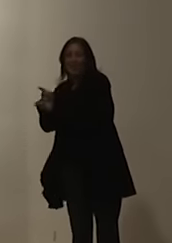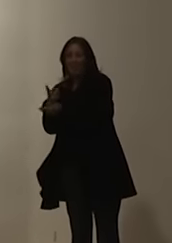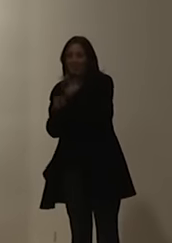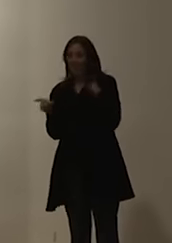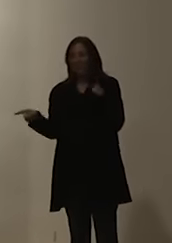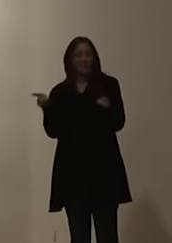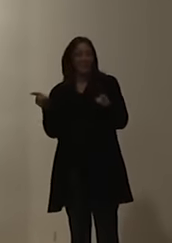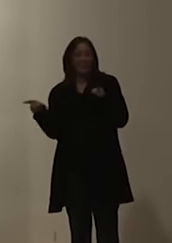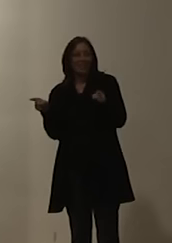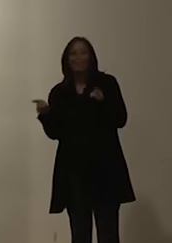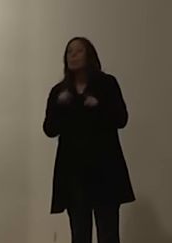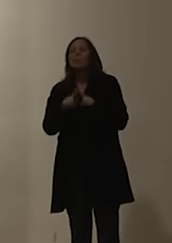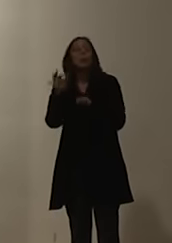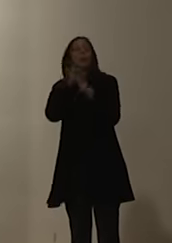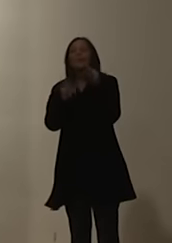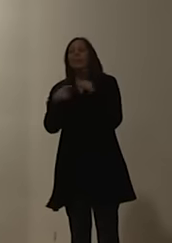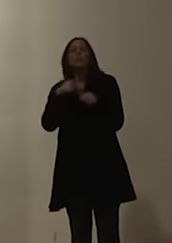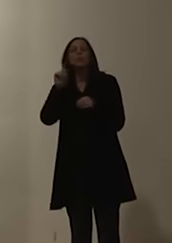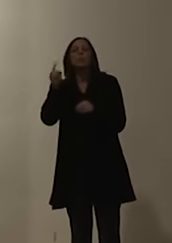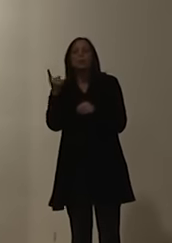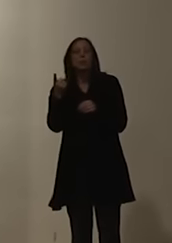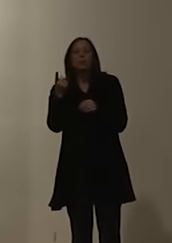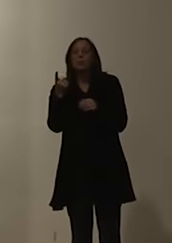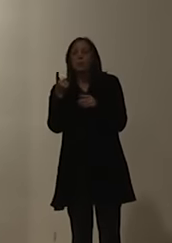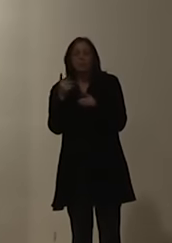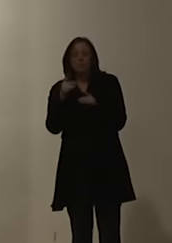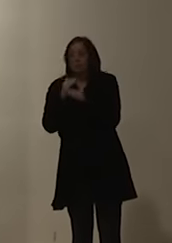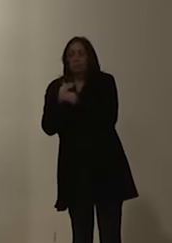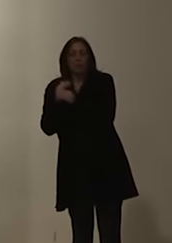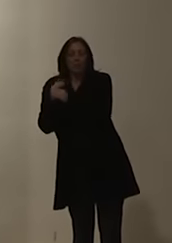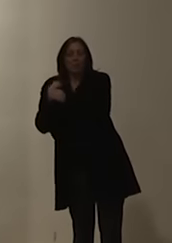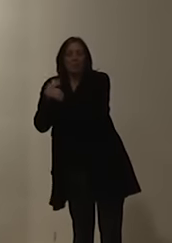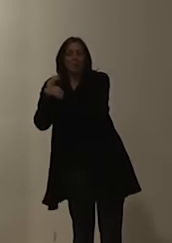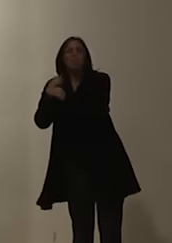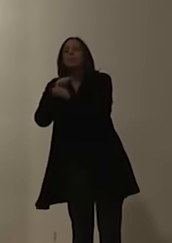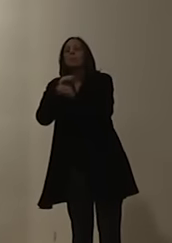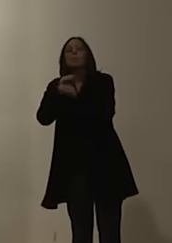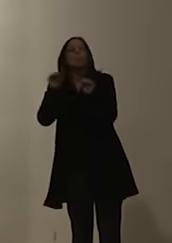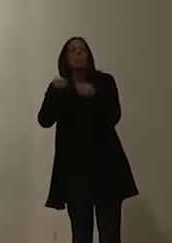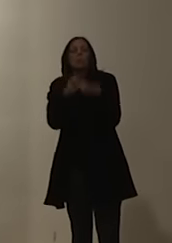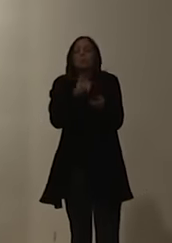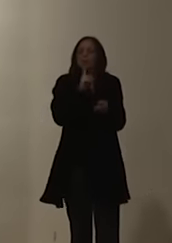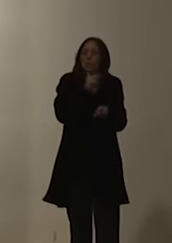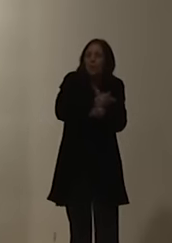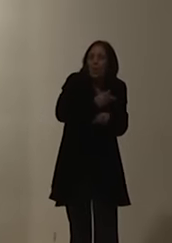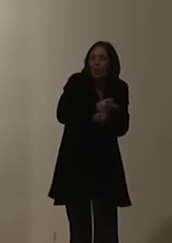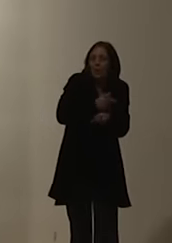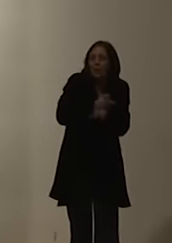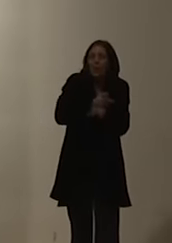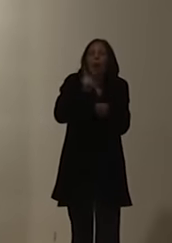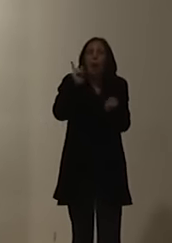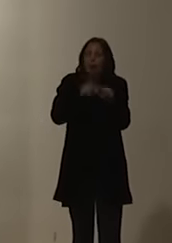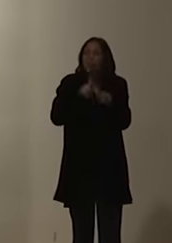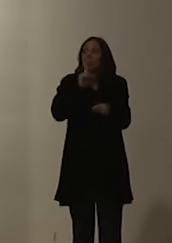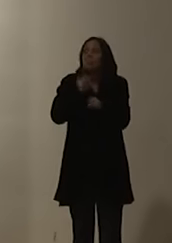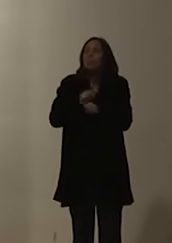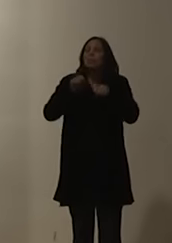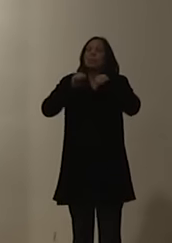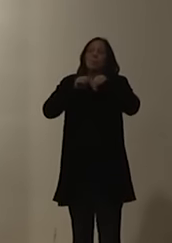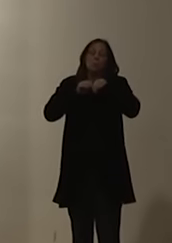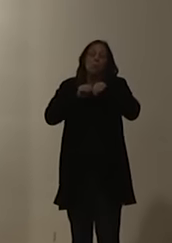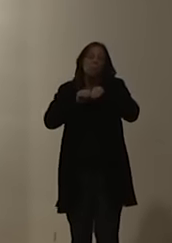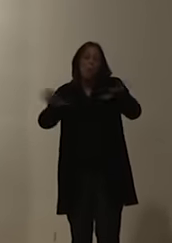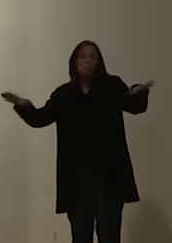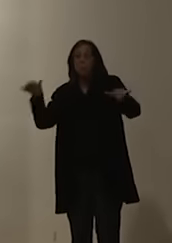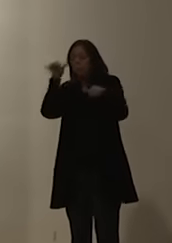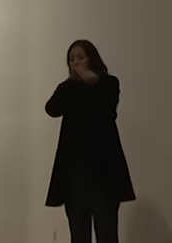Ebola outbreak. Until it got completely out of control, in which case people said, well, maybe we should deliver good care and treatment